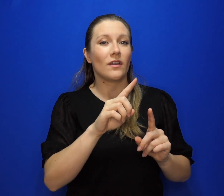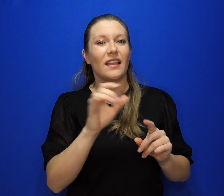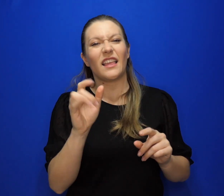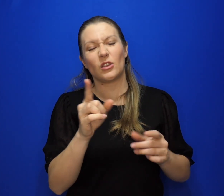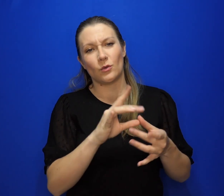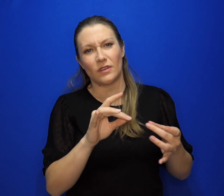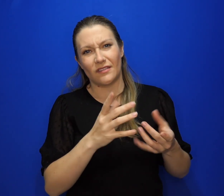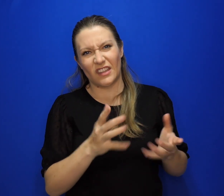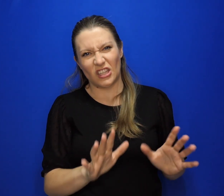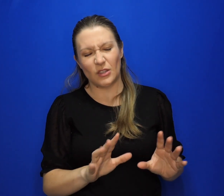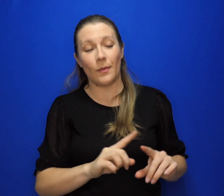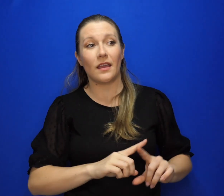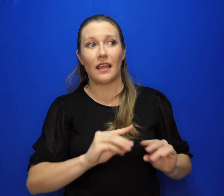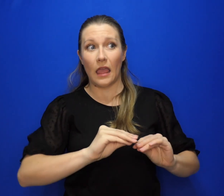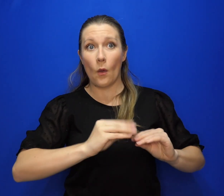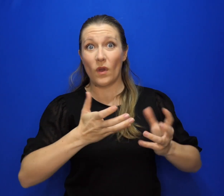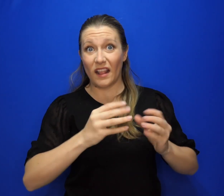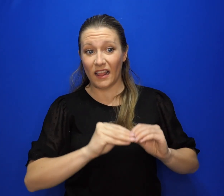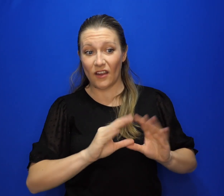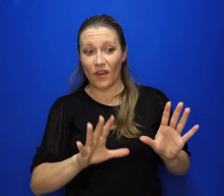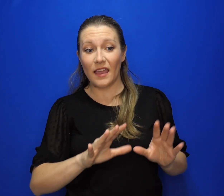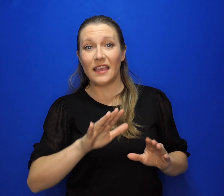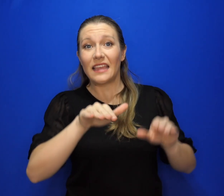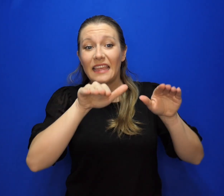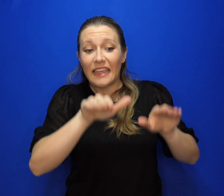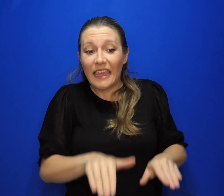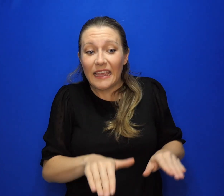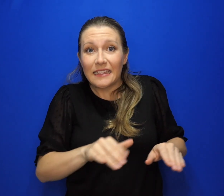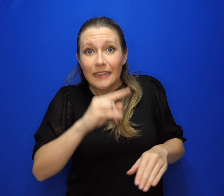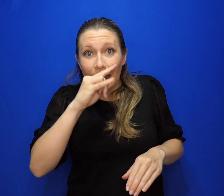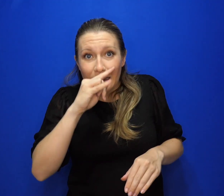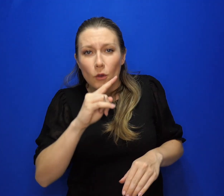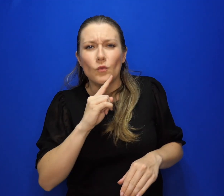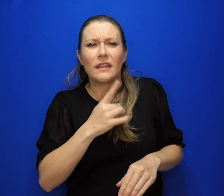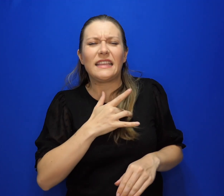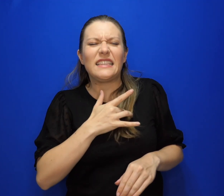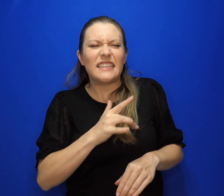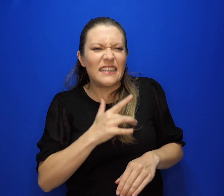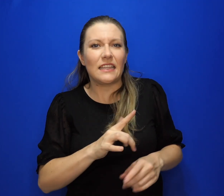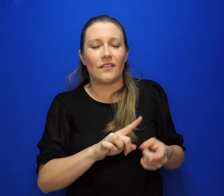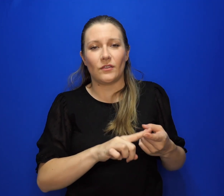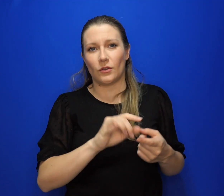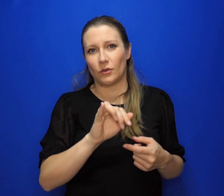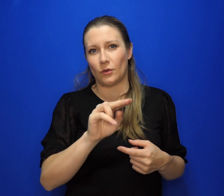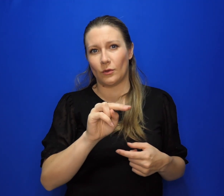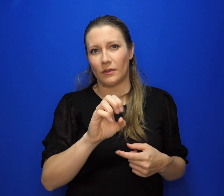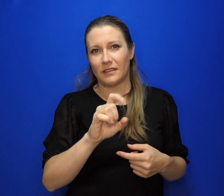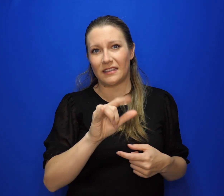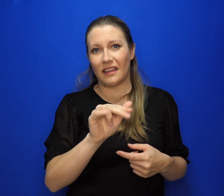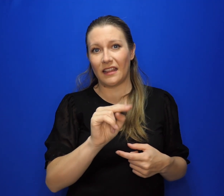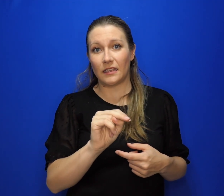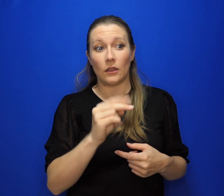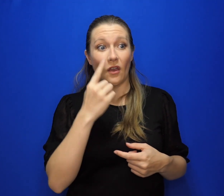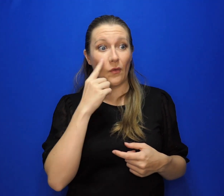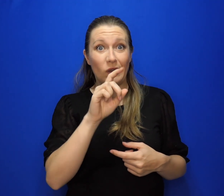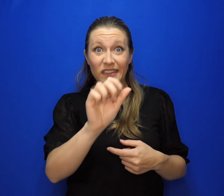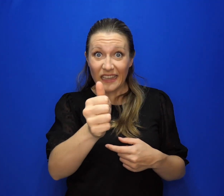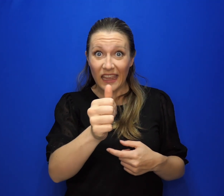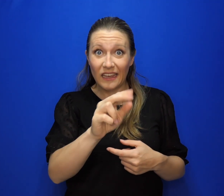already, kiddos, many little kids are very sensitive to insulin. Yeah. So a whopping 10 units of rapid insulin